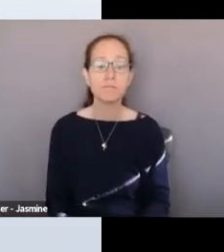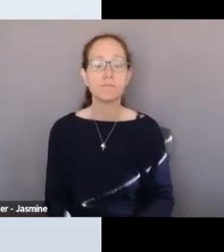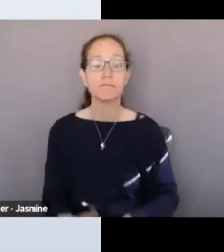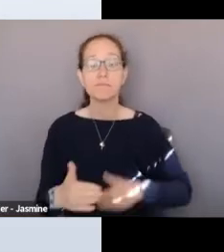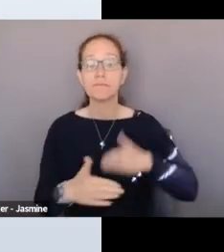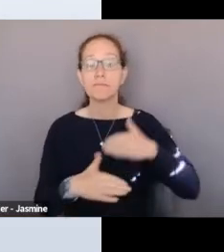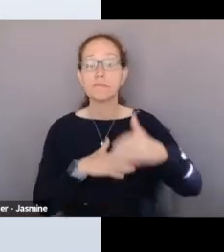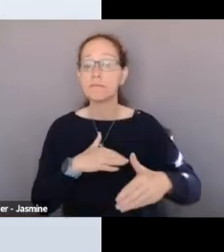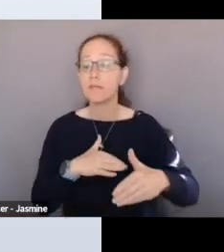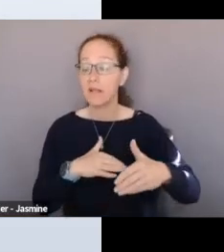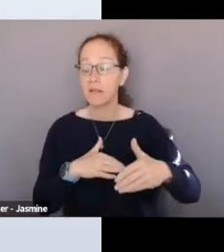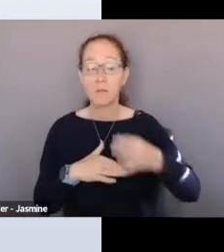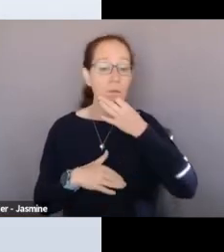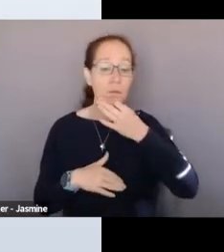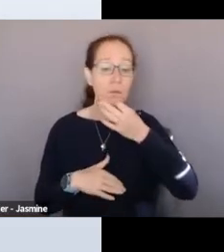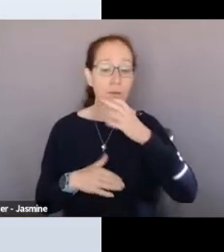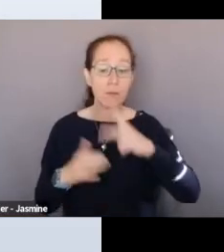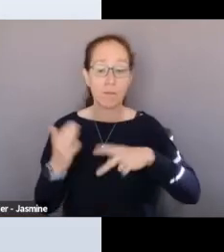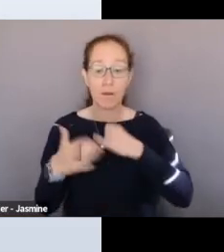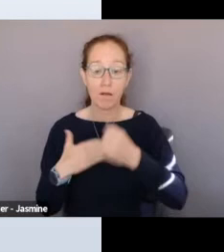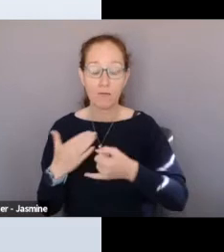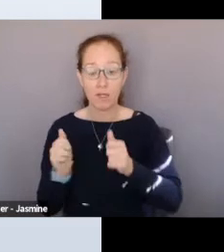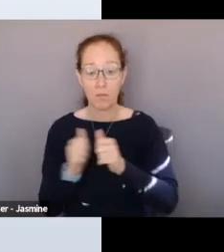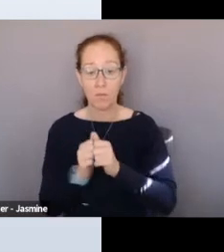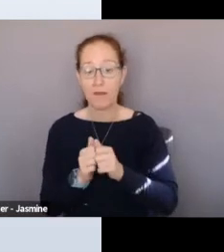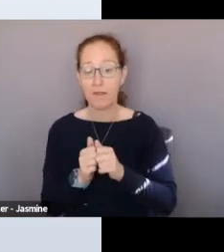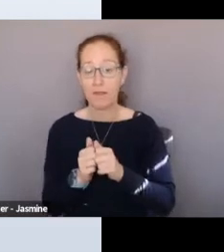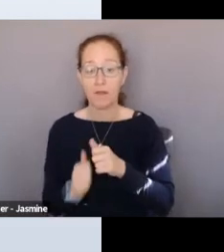project that combines a walking tour of